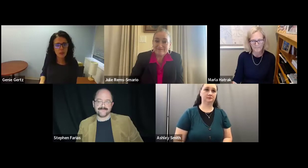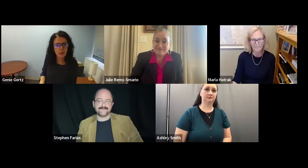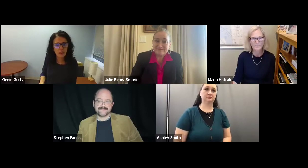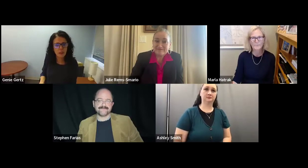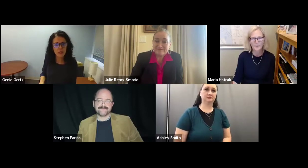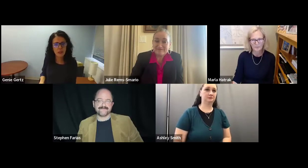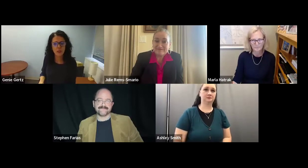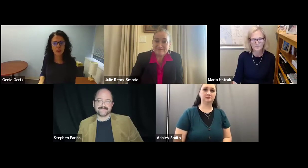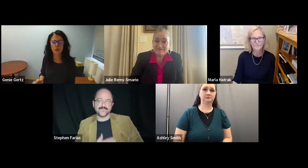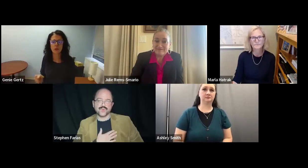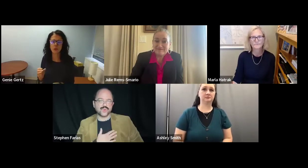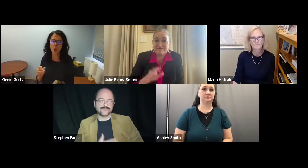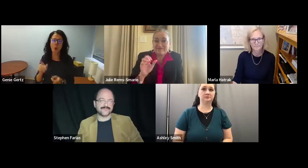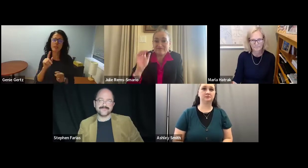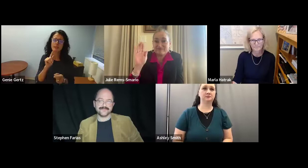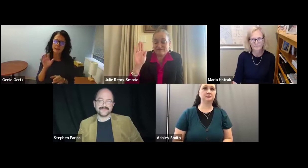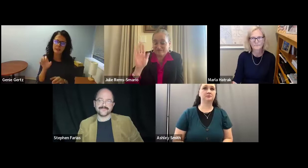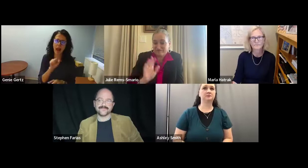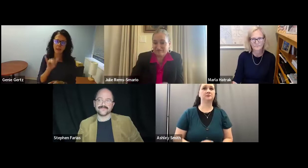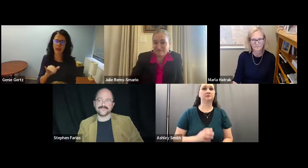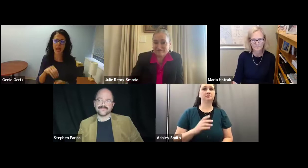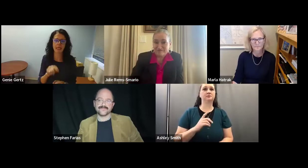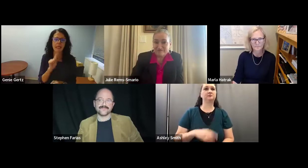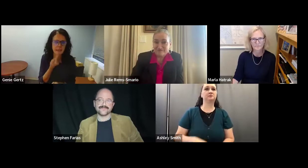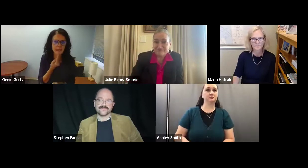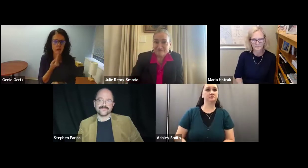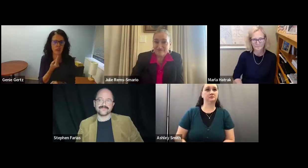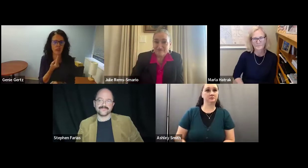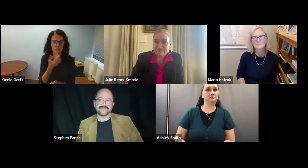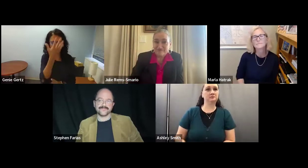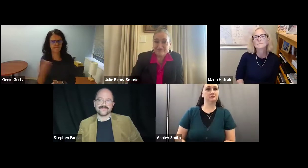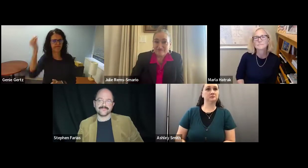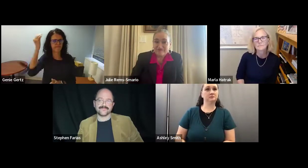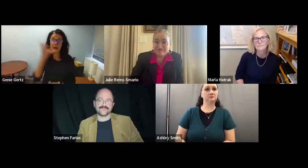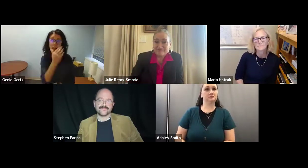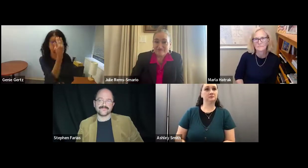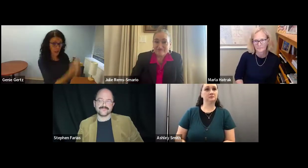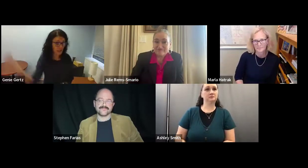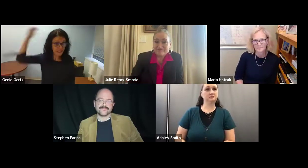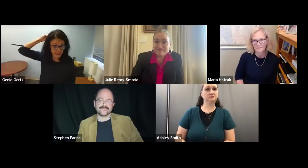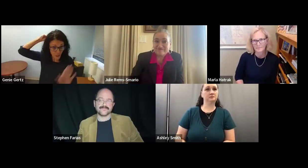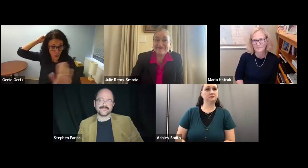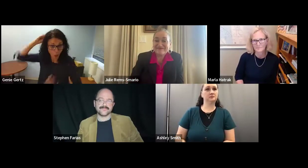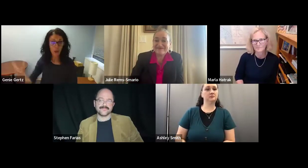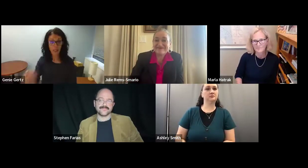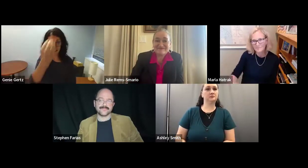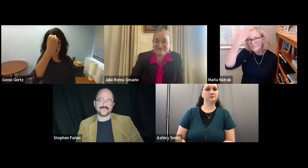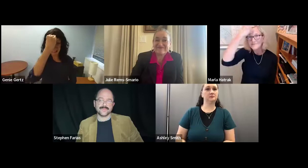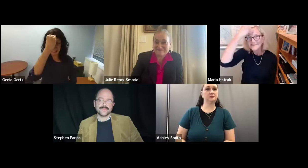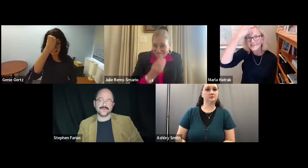How many more of our children do we have to lose? That's So powerful. we have to take this seriously. We just don't put it in